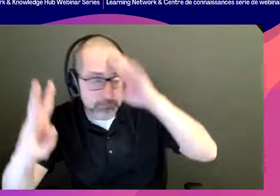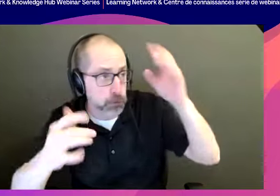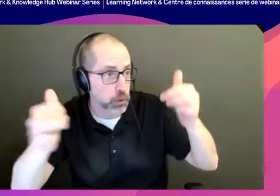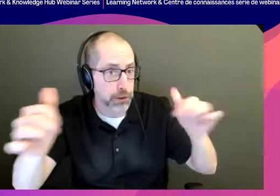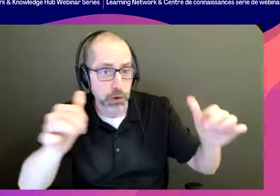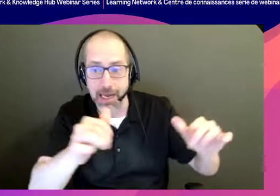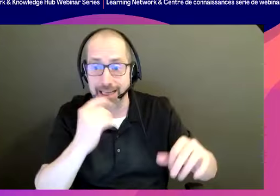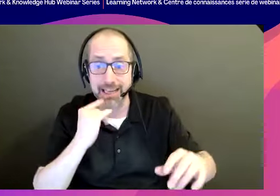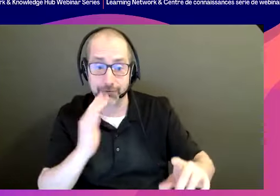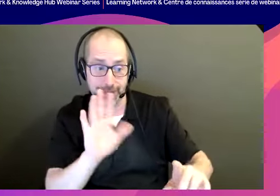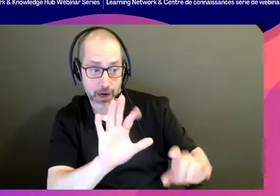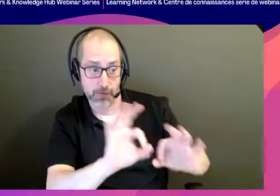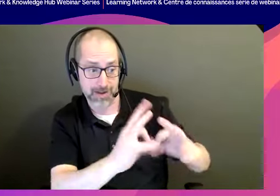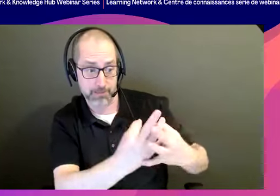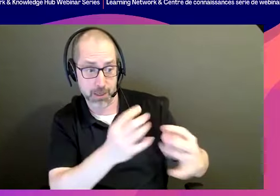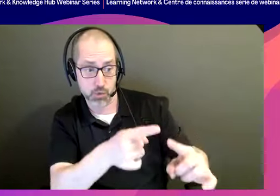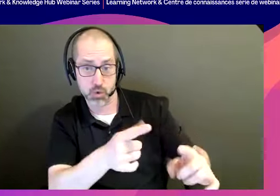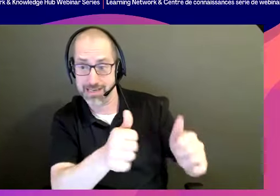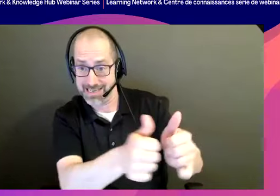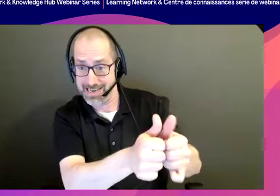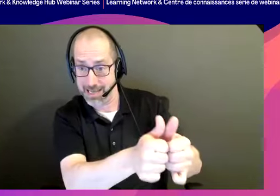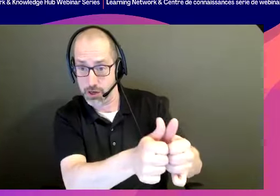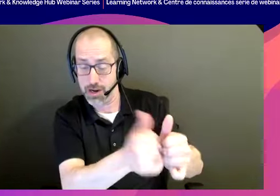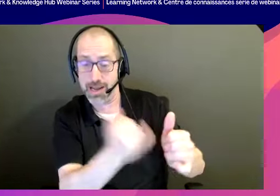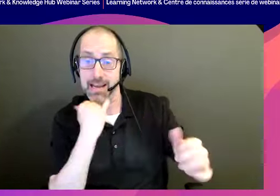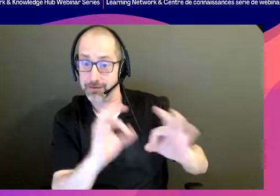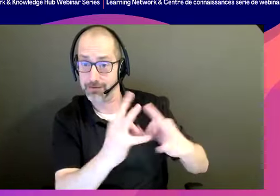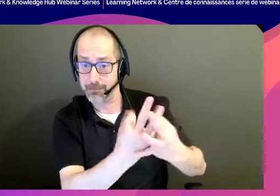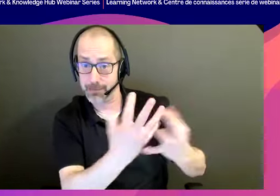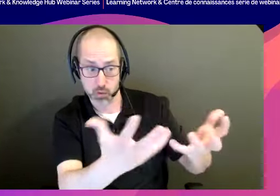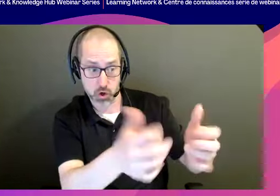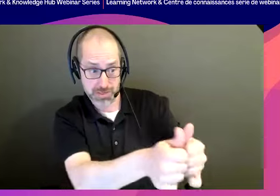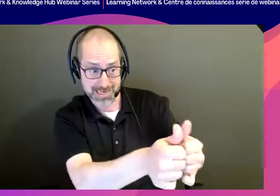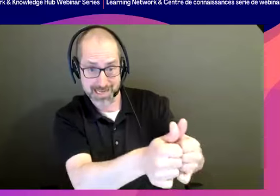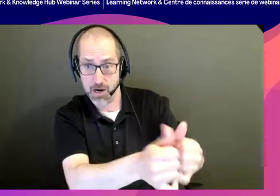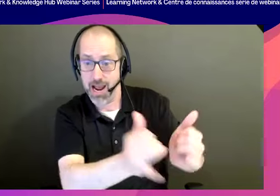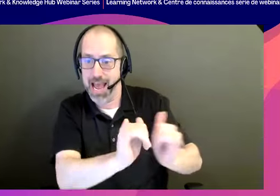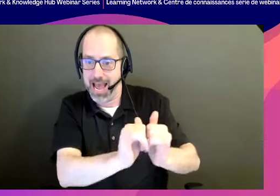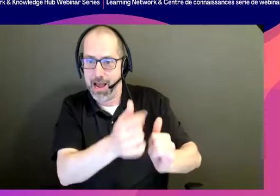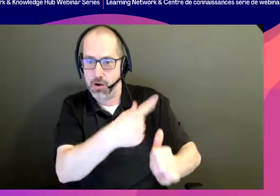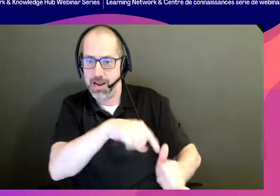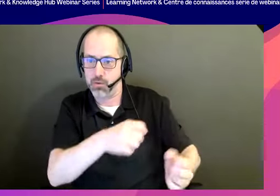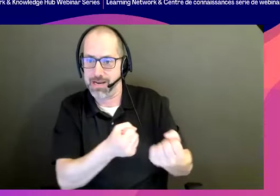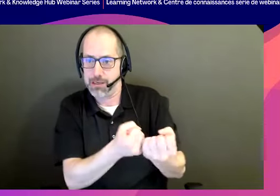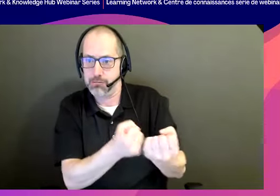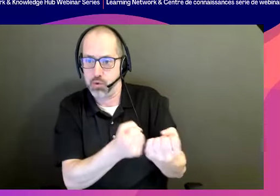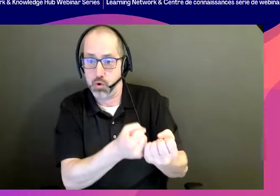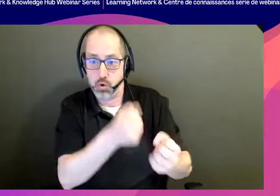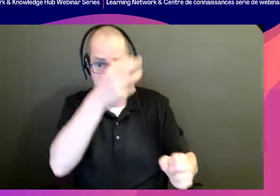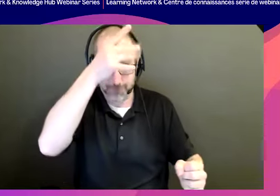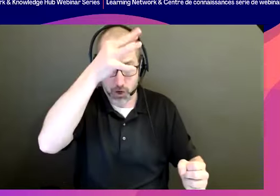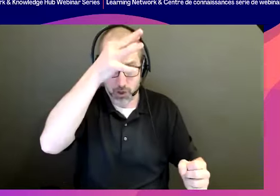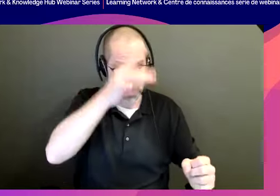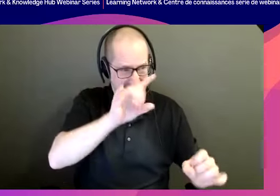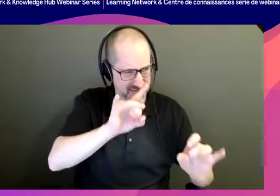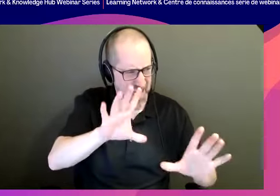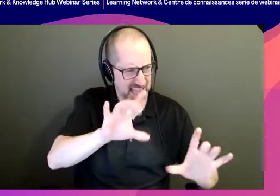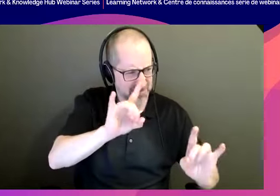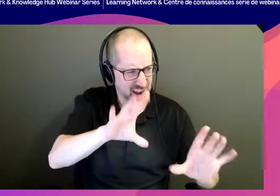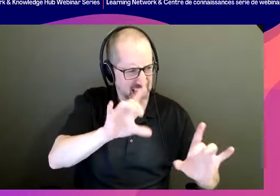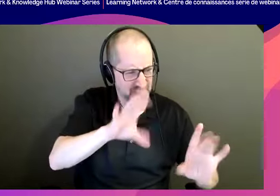And if the family did want to stay together, how do we support the father in addressing the violence and not